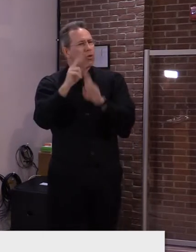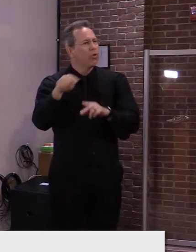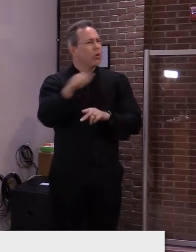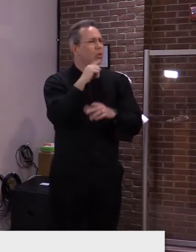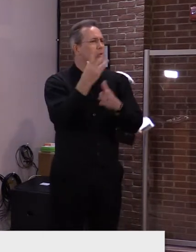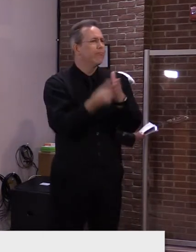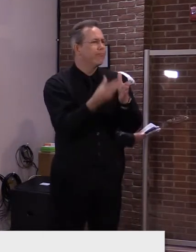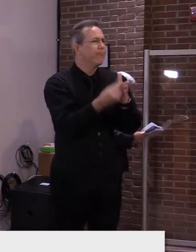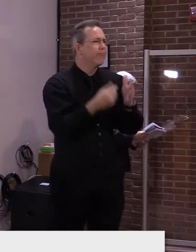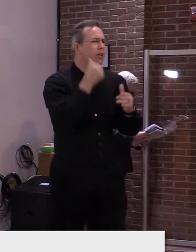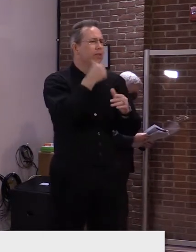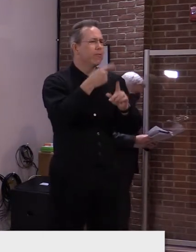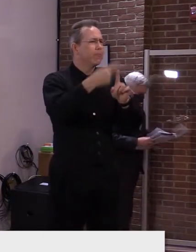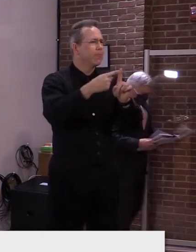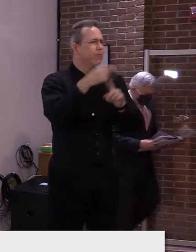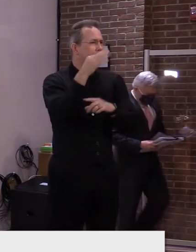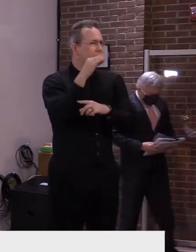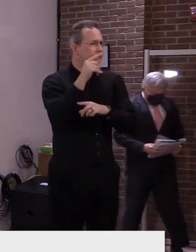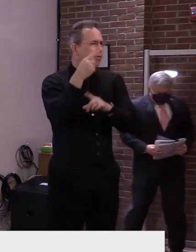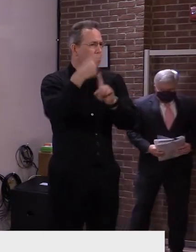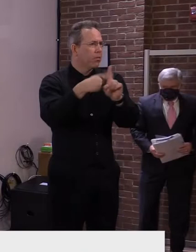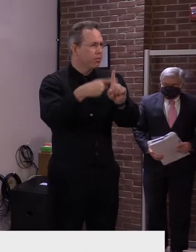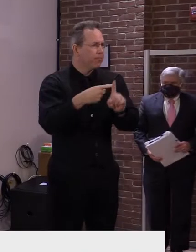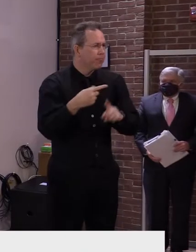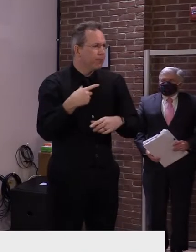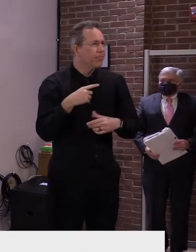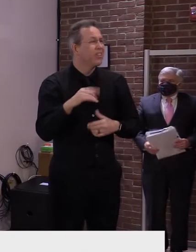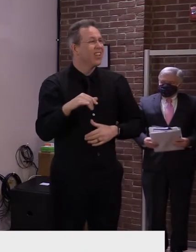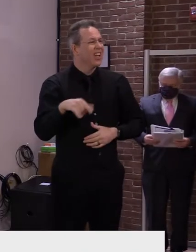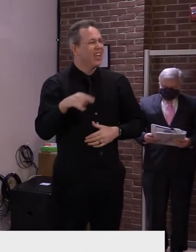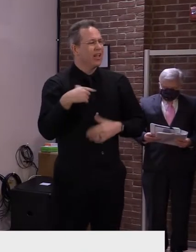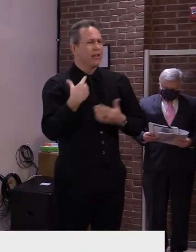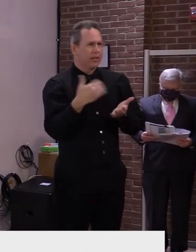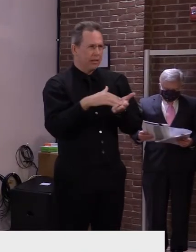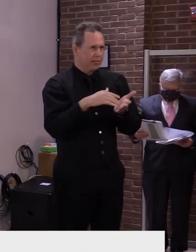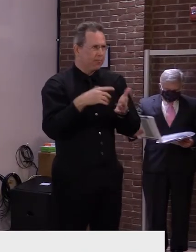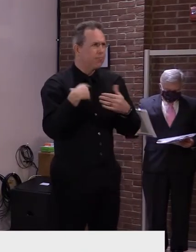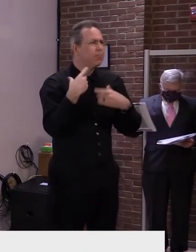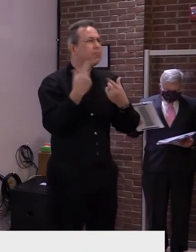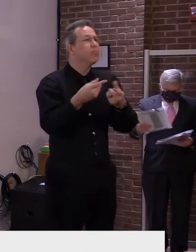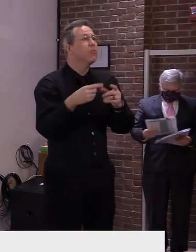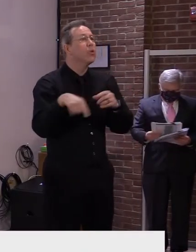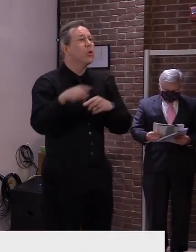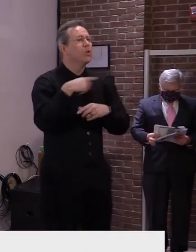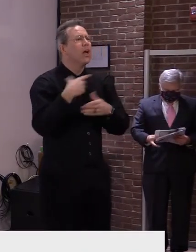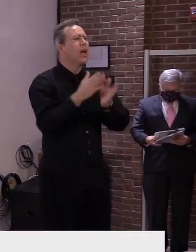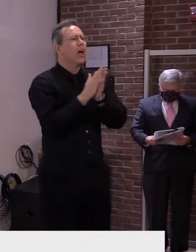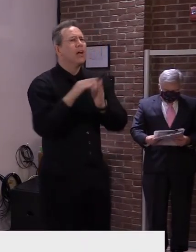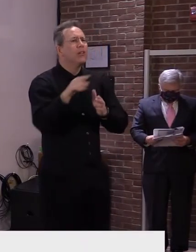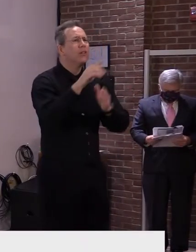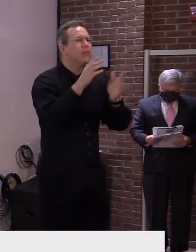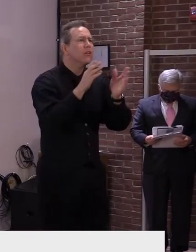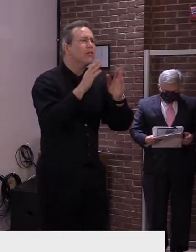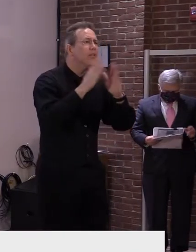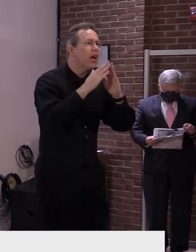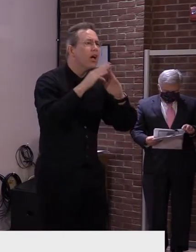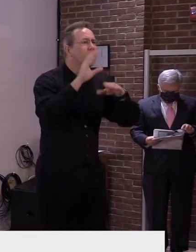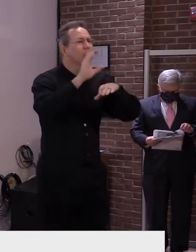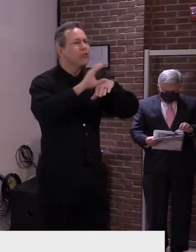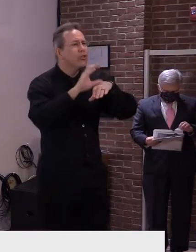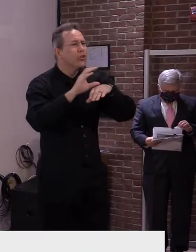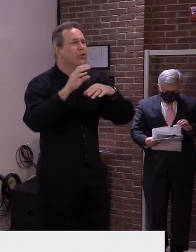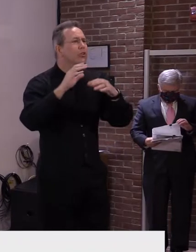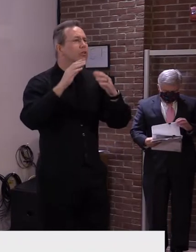solemn anniversary, I've done so again, and I've also asked churches, schools, municipalities, and others to ring their bells